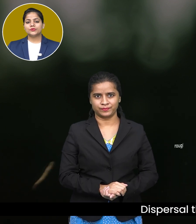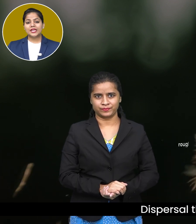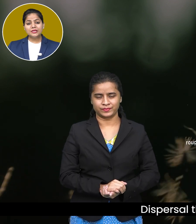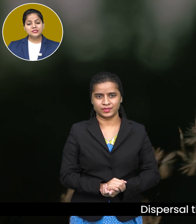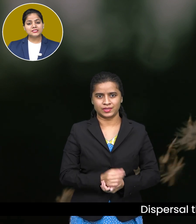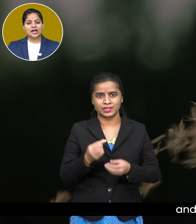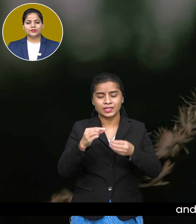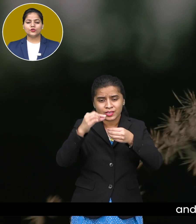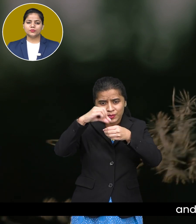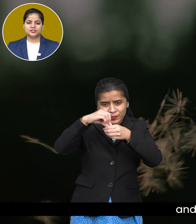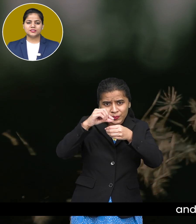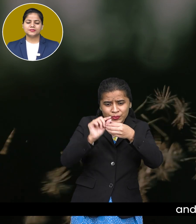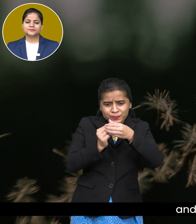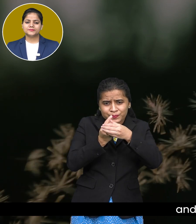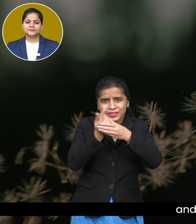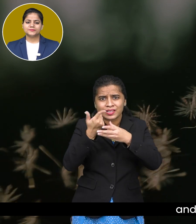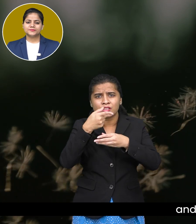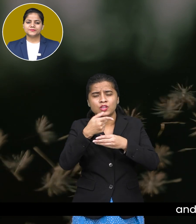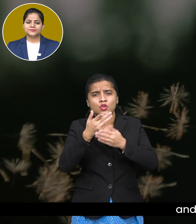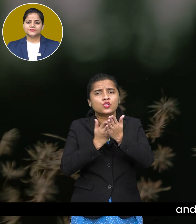dispersal through animals and humans.